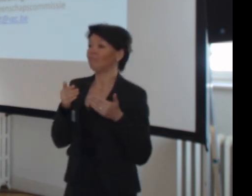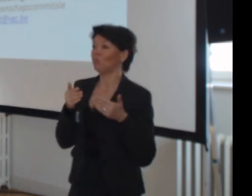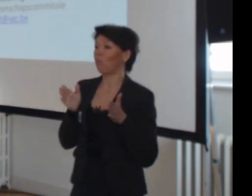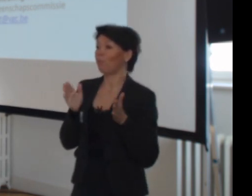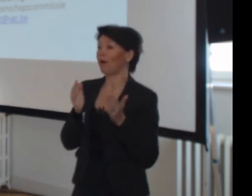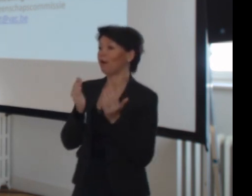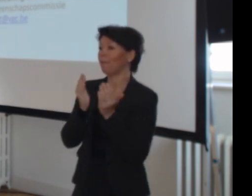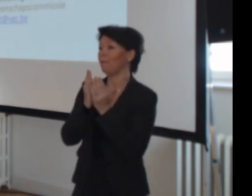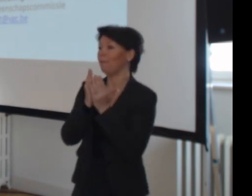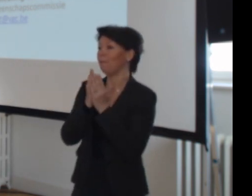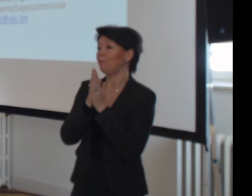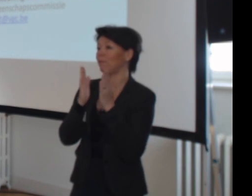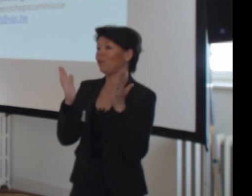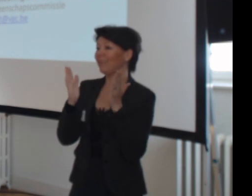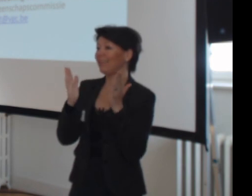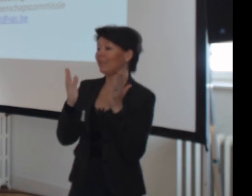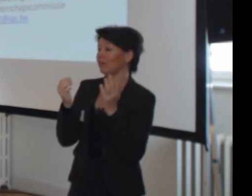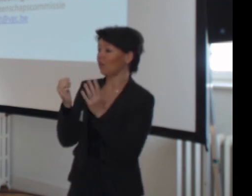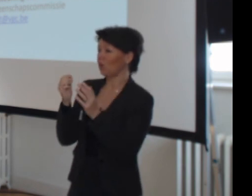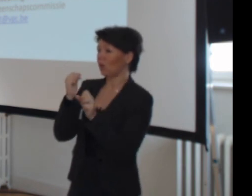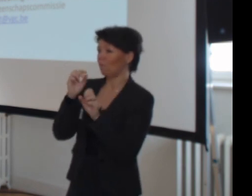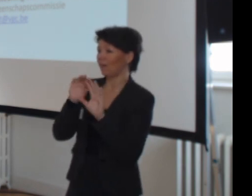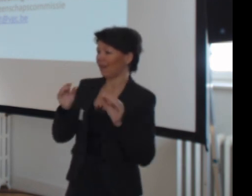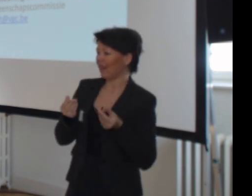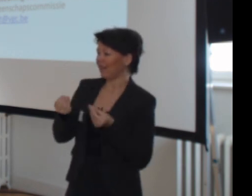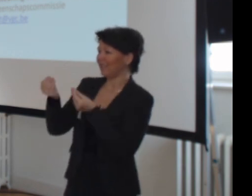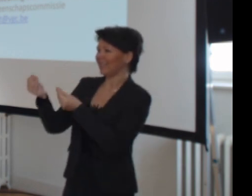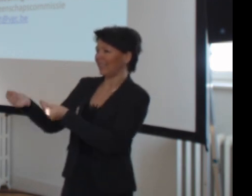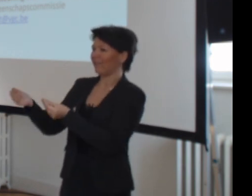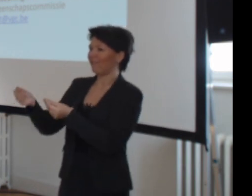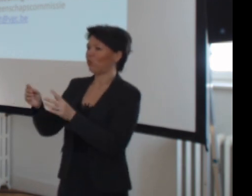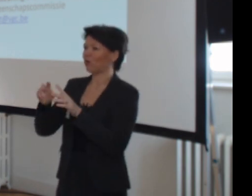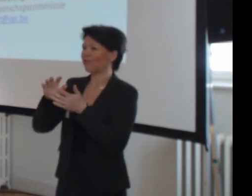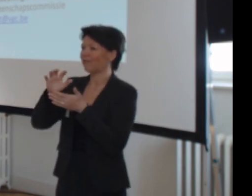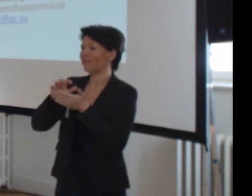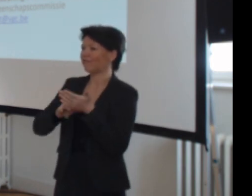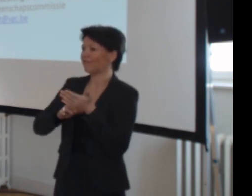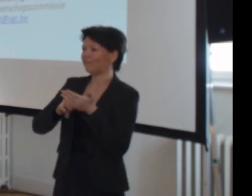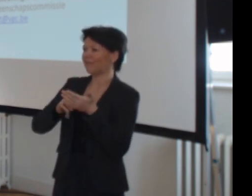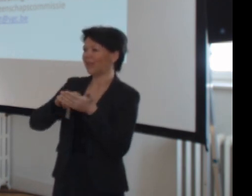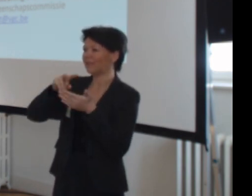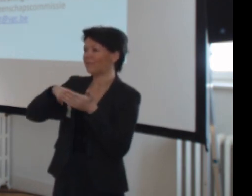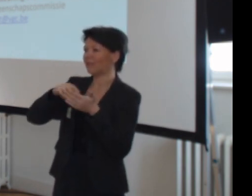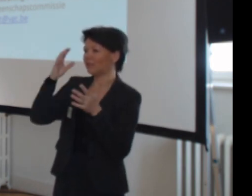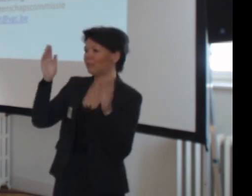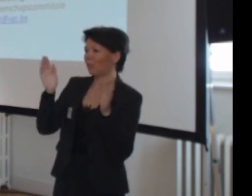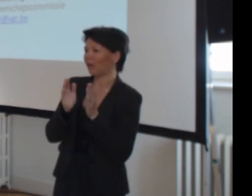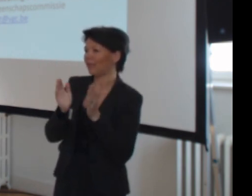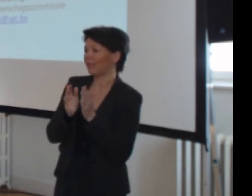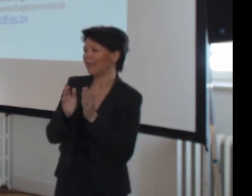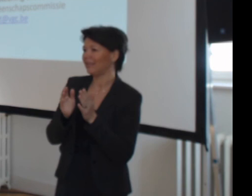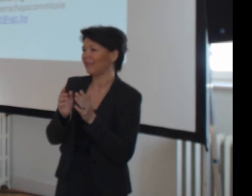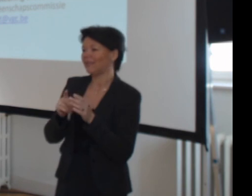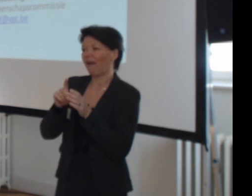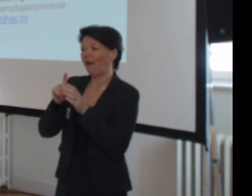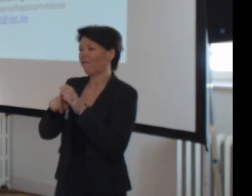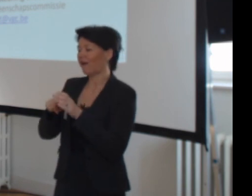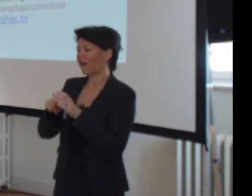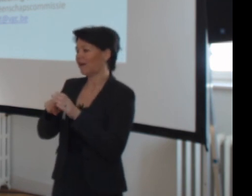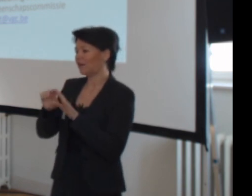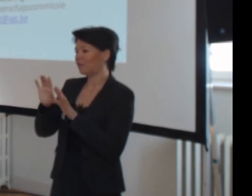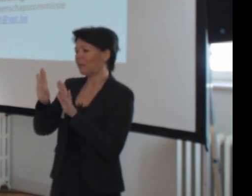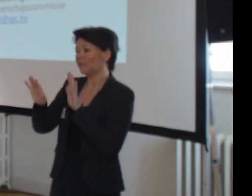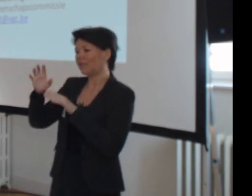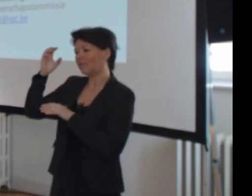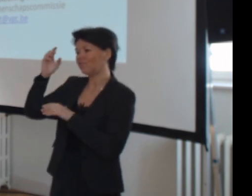print disabilities, I think again it depends on the organisation. If it is a government organisation, maybe there is a role